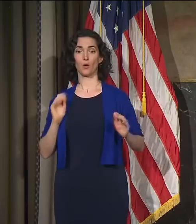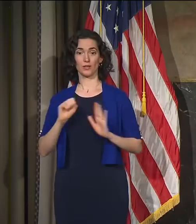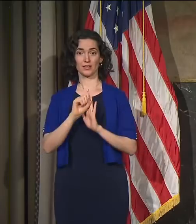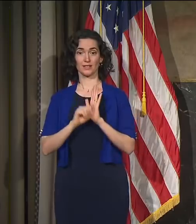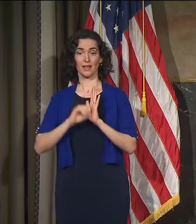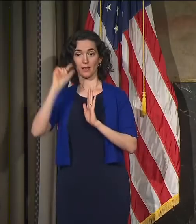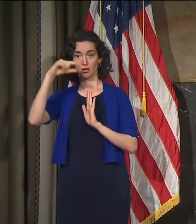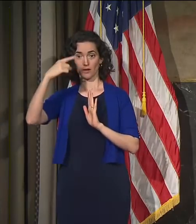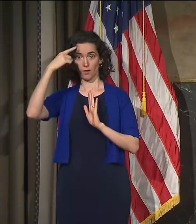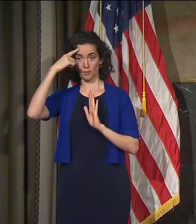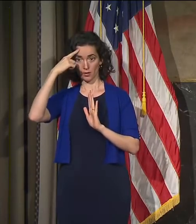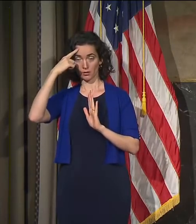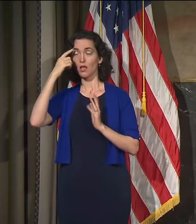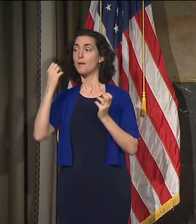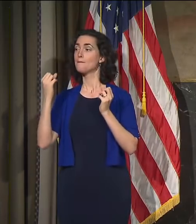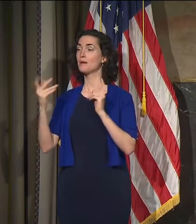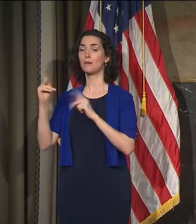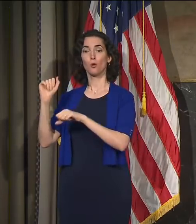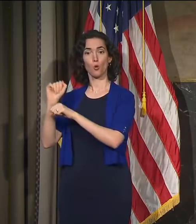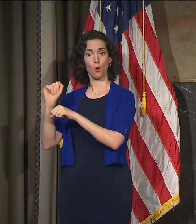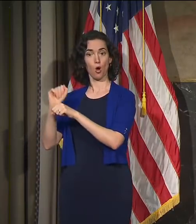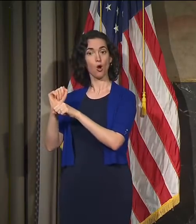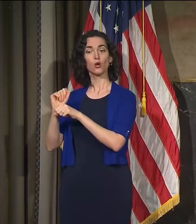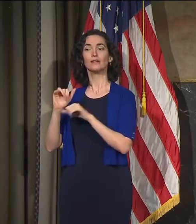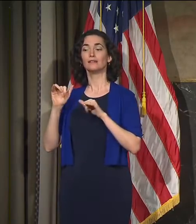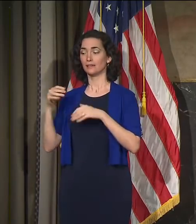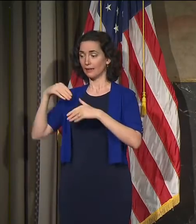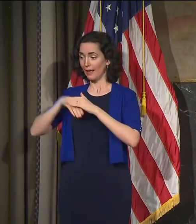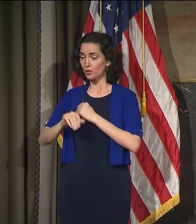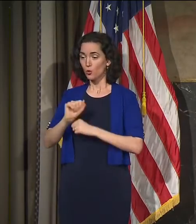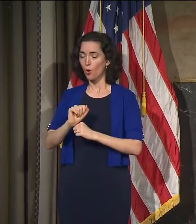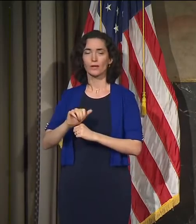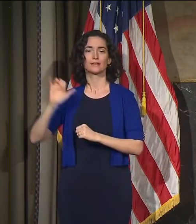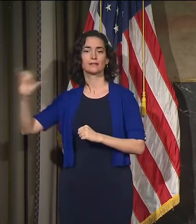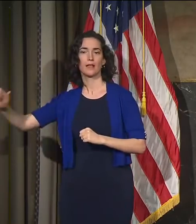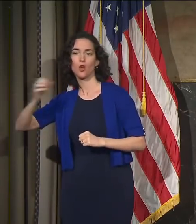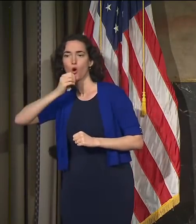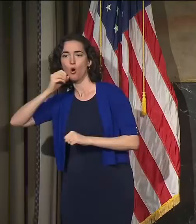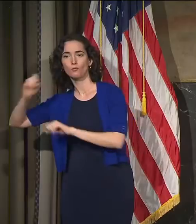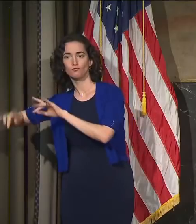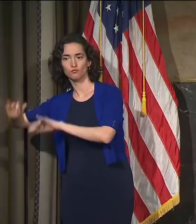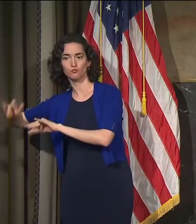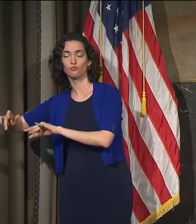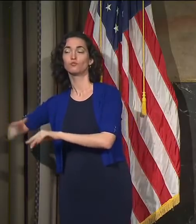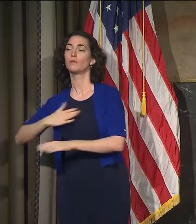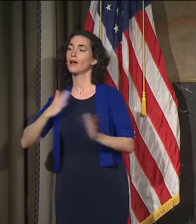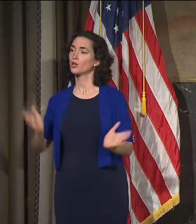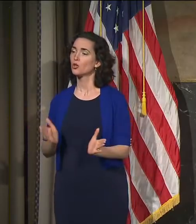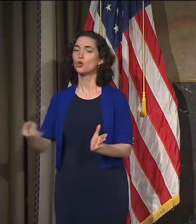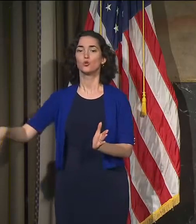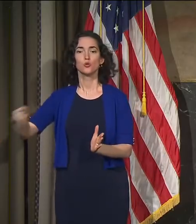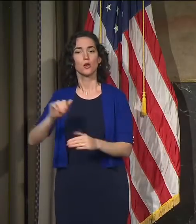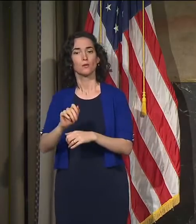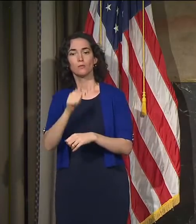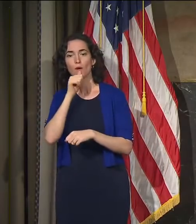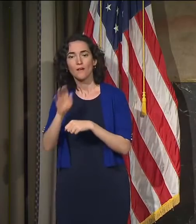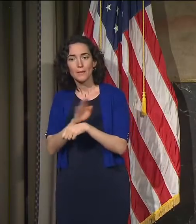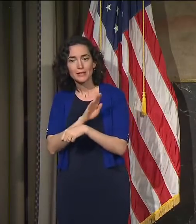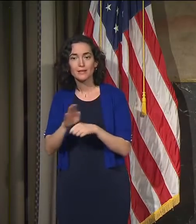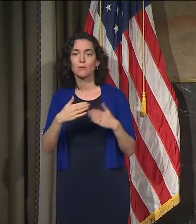have many of our employees work remotely. I encourage private sector businesses to do the same to the extent that you